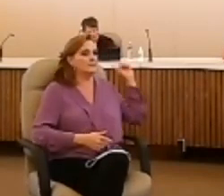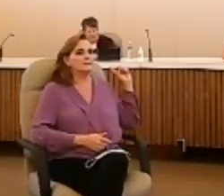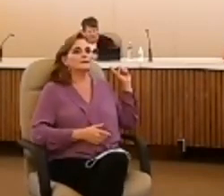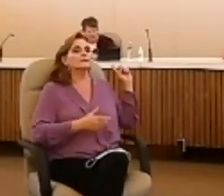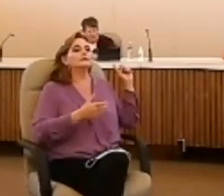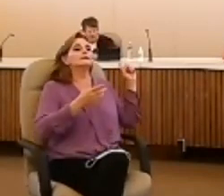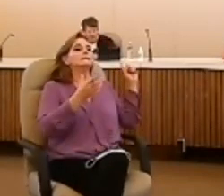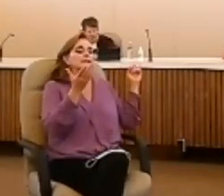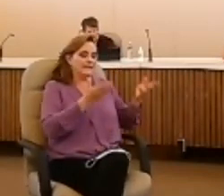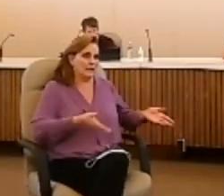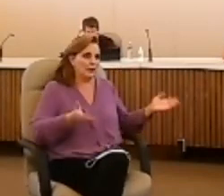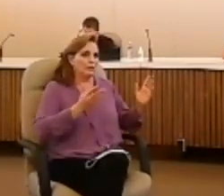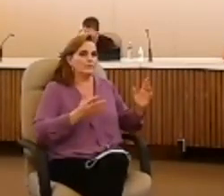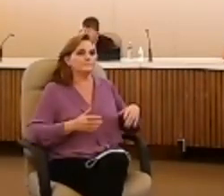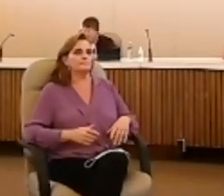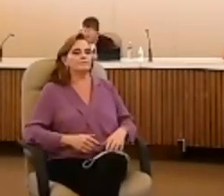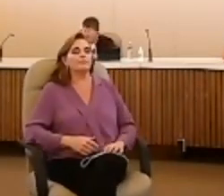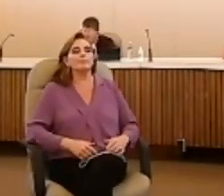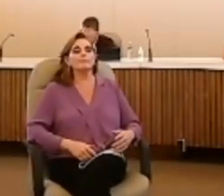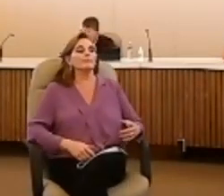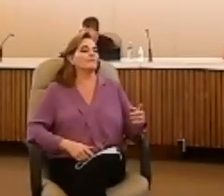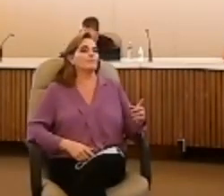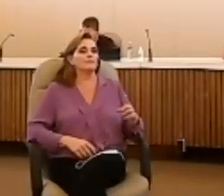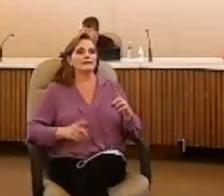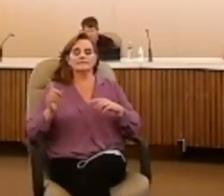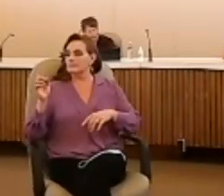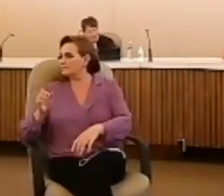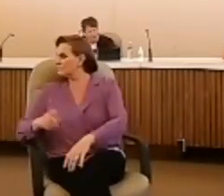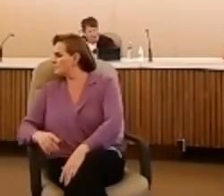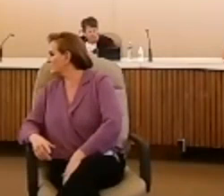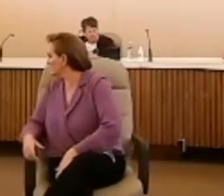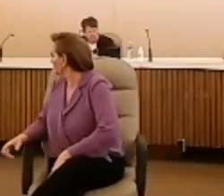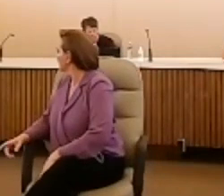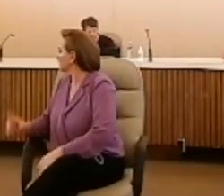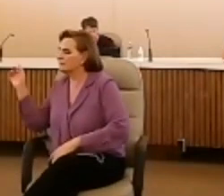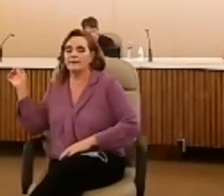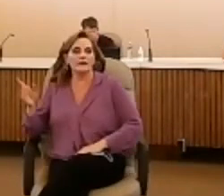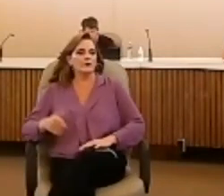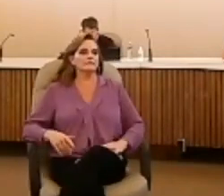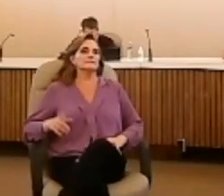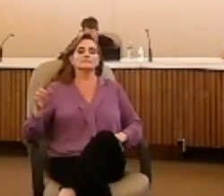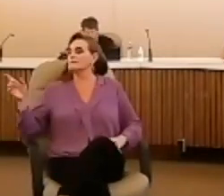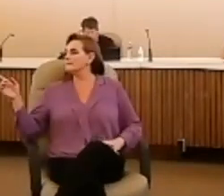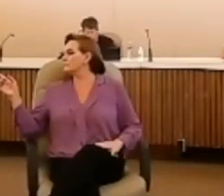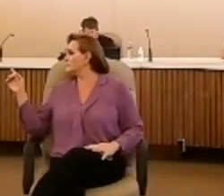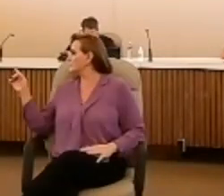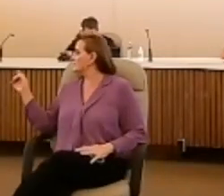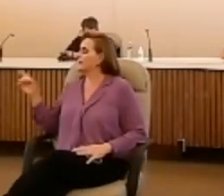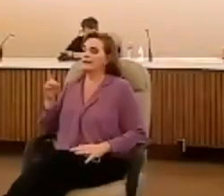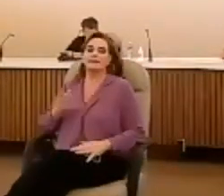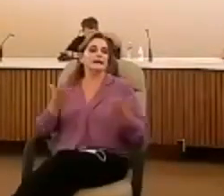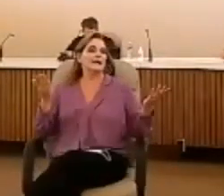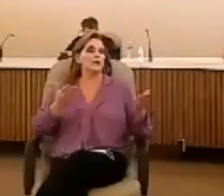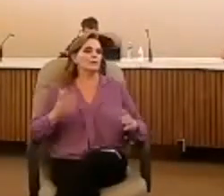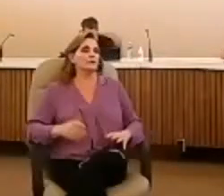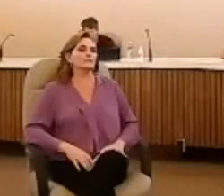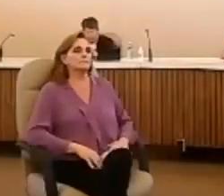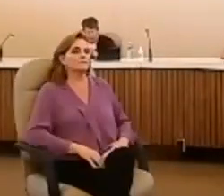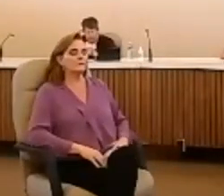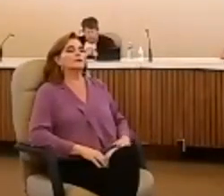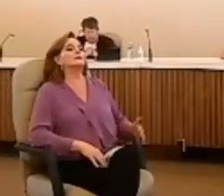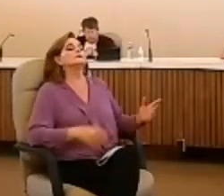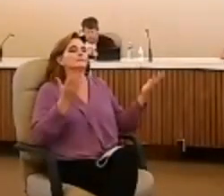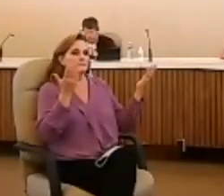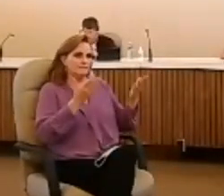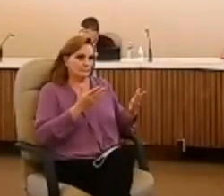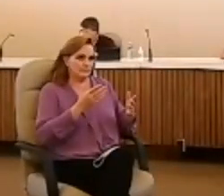Here. Councilmember Safranek, Here. Councilmember Bolsner, Here. Supervisor Schultz.